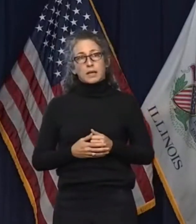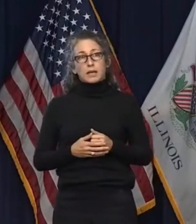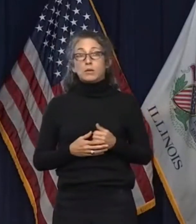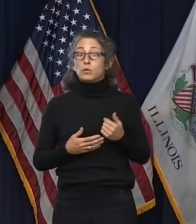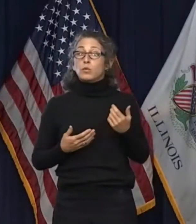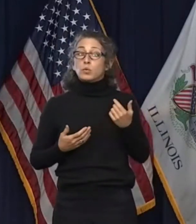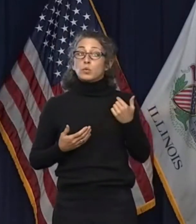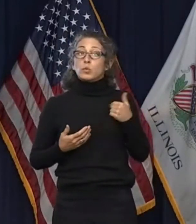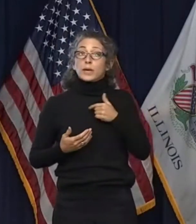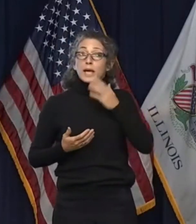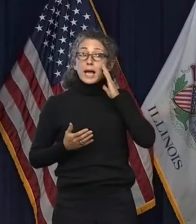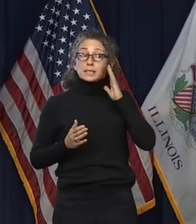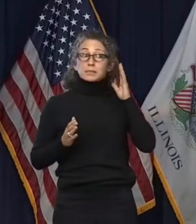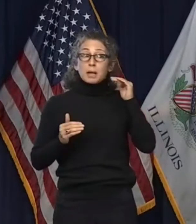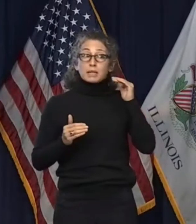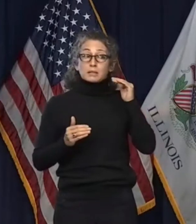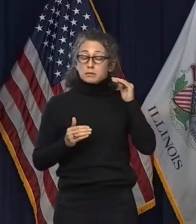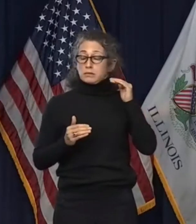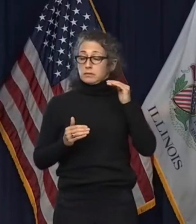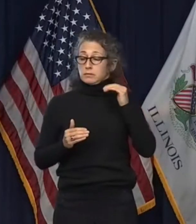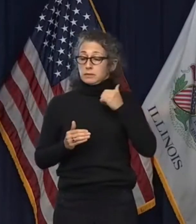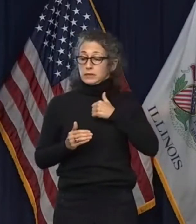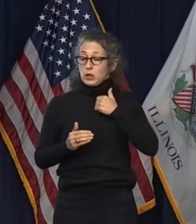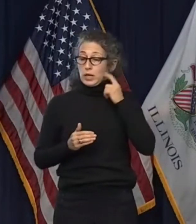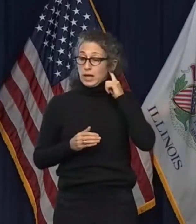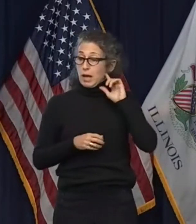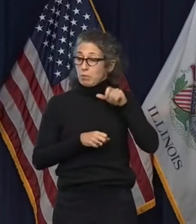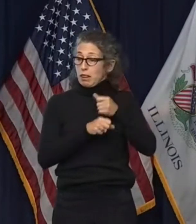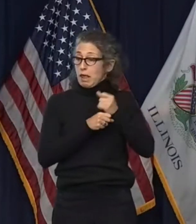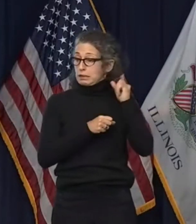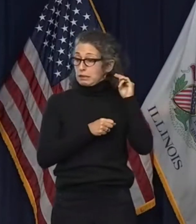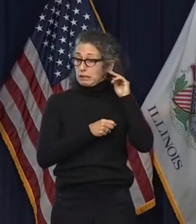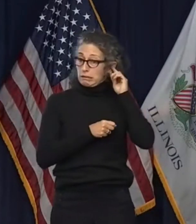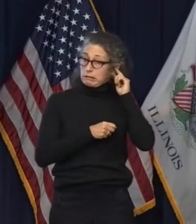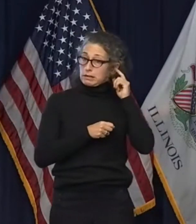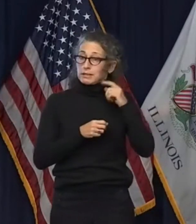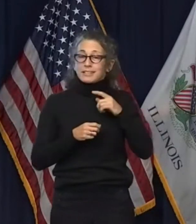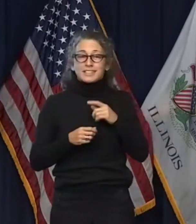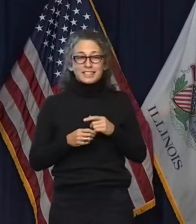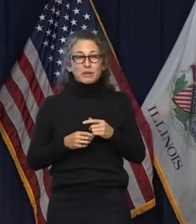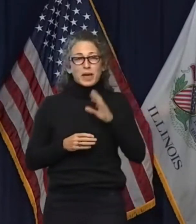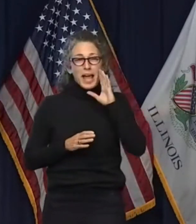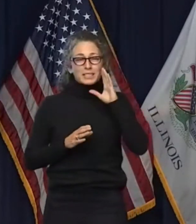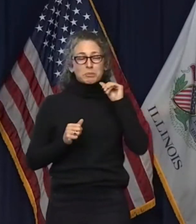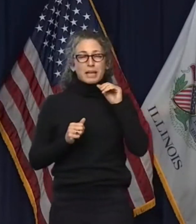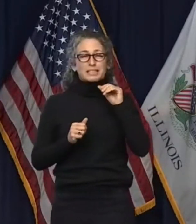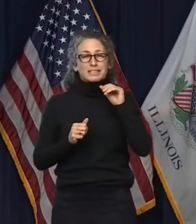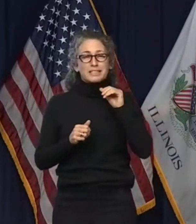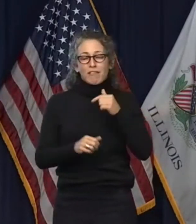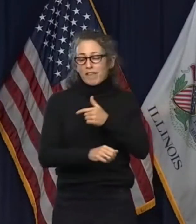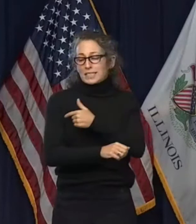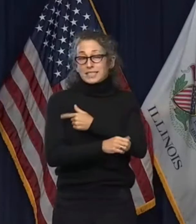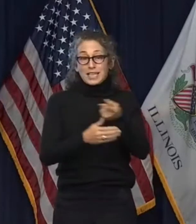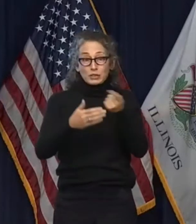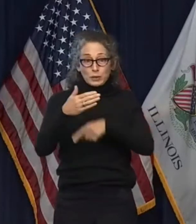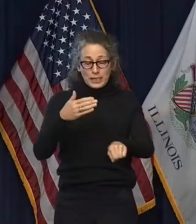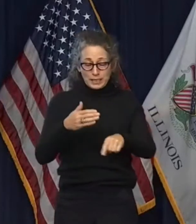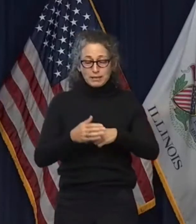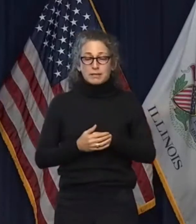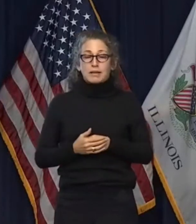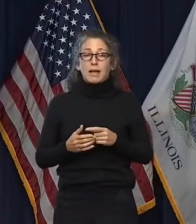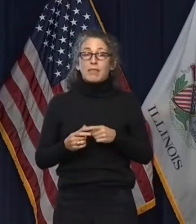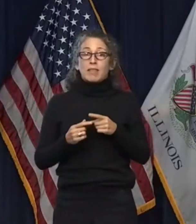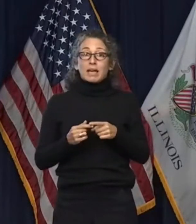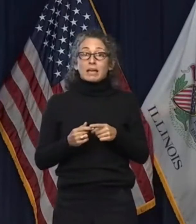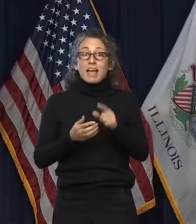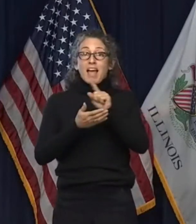are expecting vaccine. Oops, I'm locked in here. Okay. We are expecting vaccine next week, and then we expect